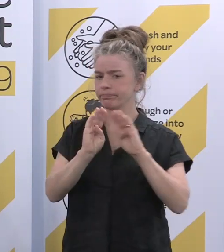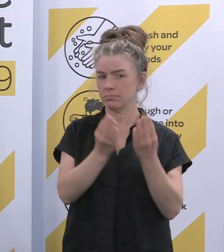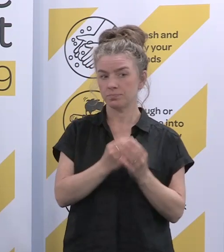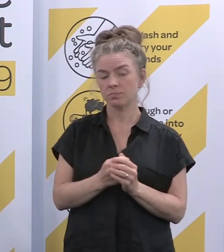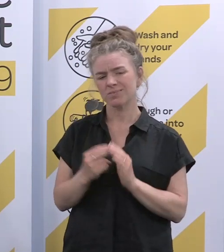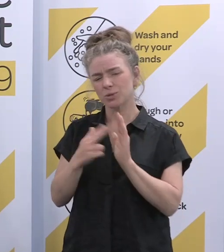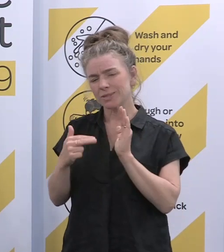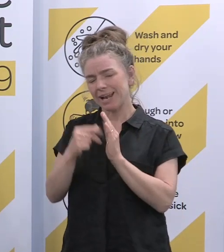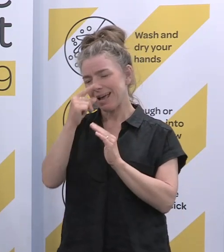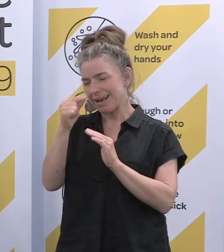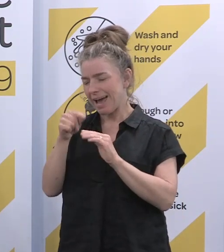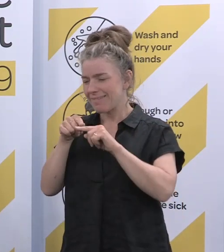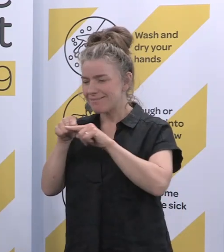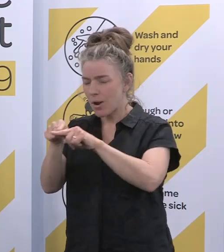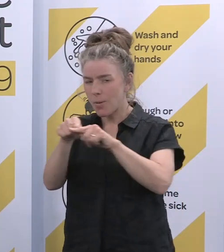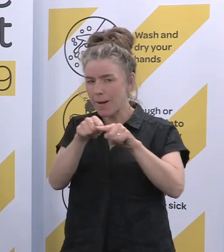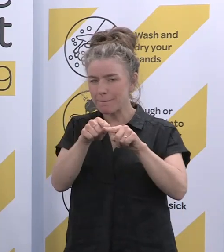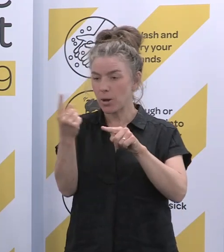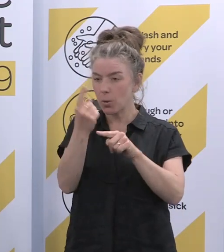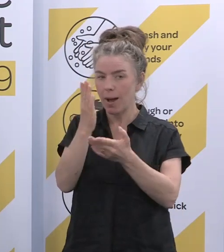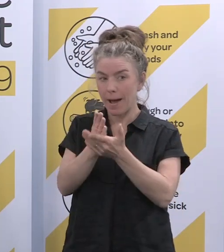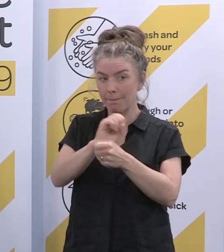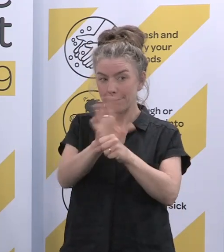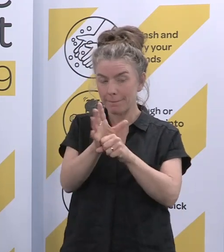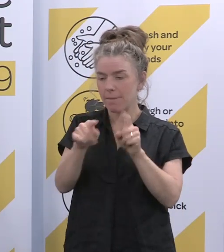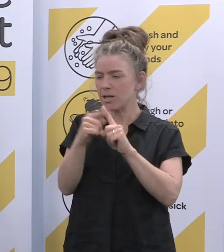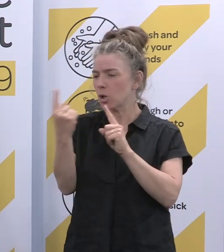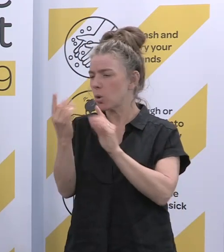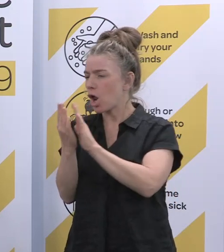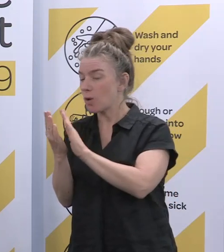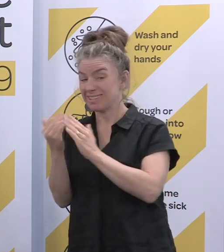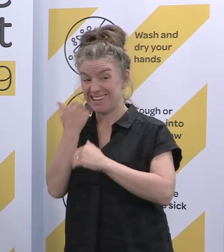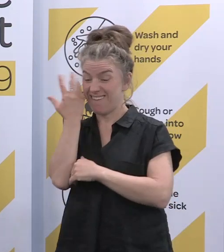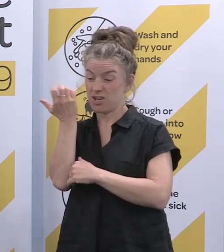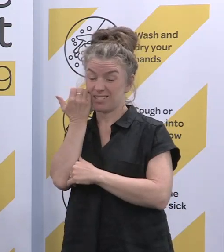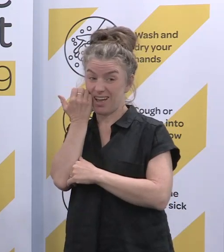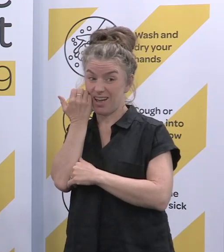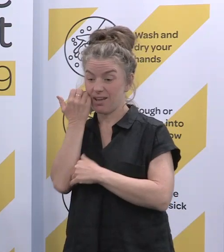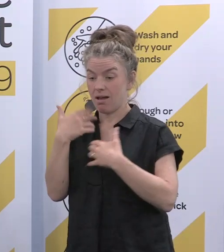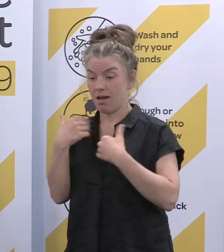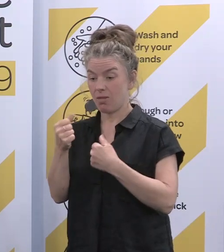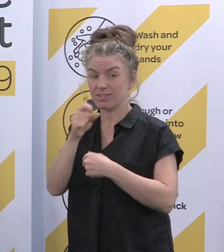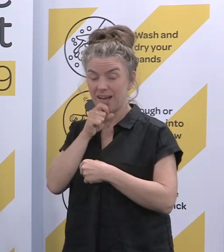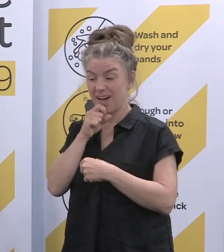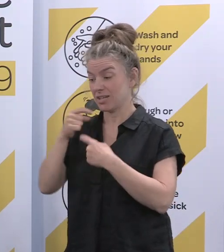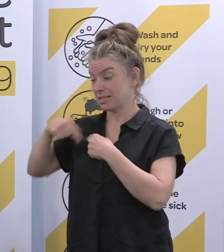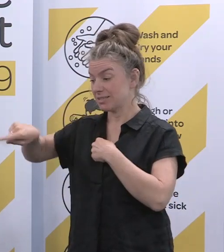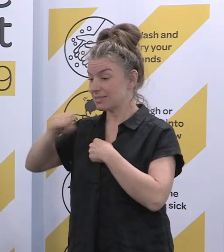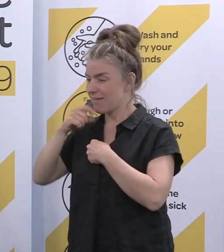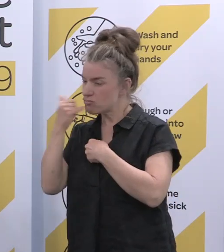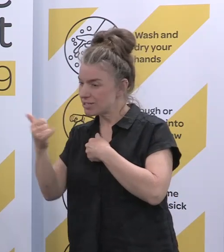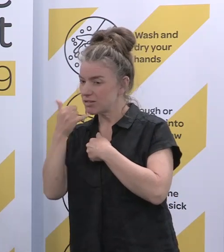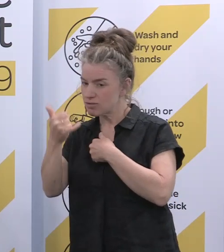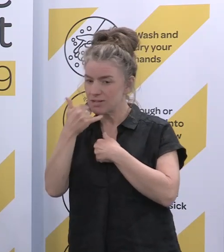who are cases or close contacts. So they do get daily check-ins, and they have to report in on their health and so